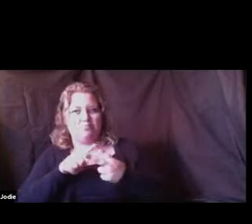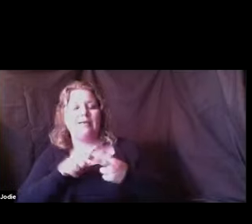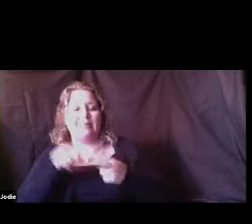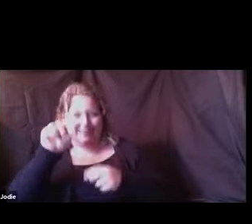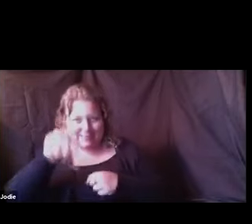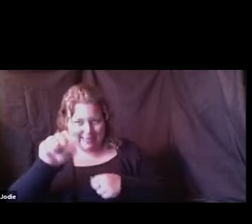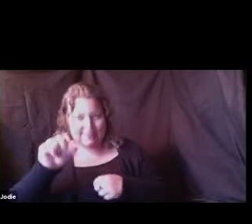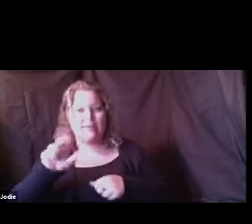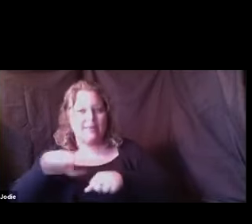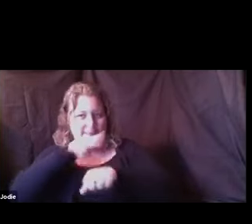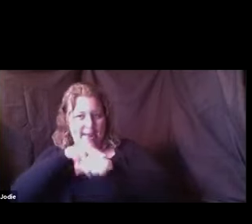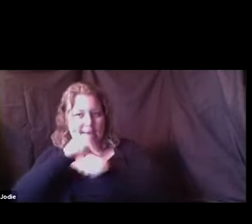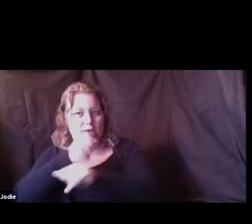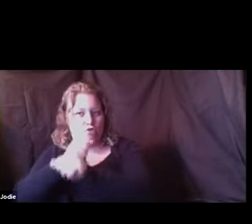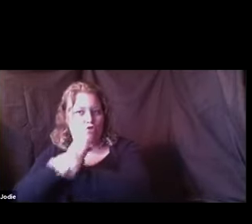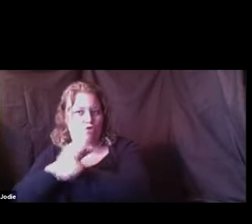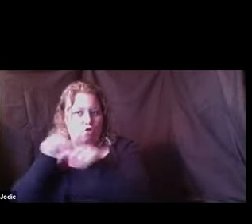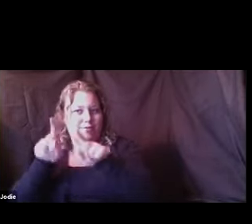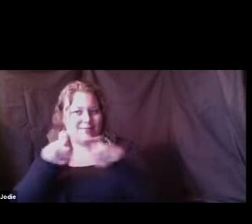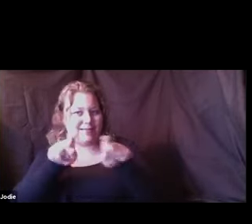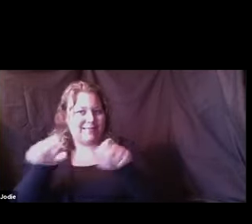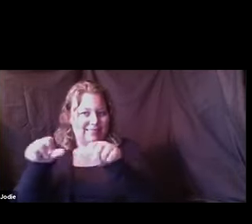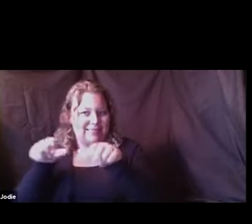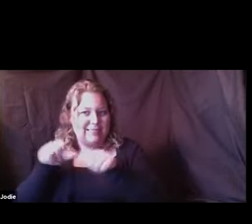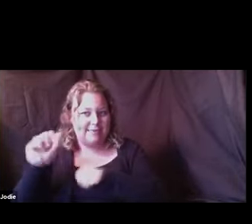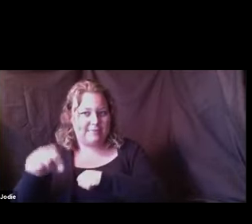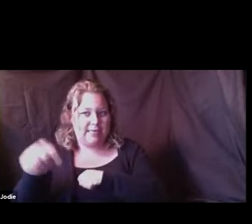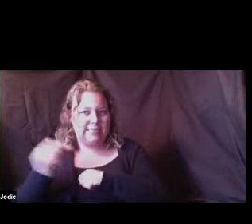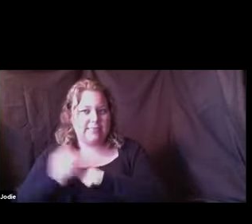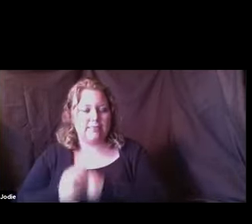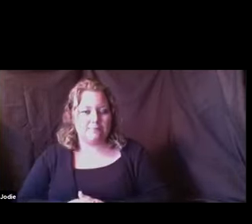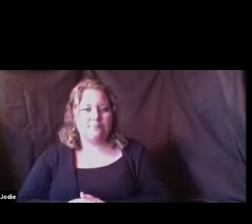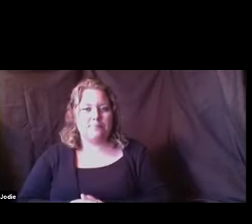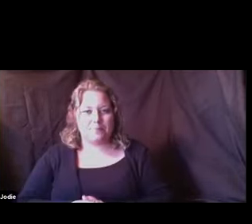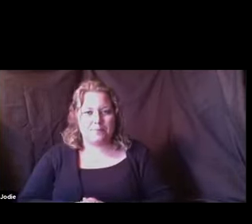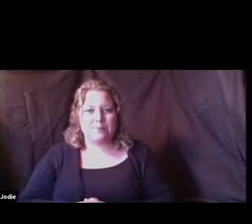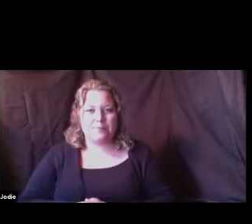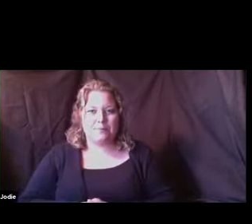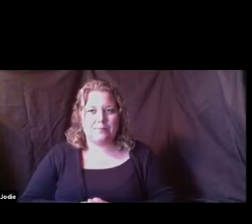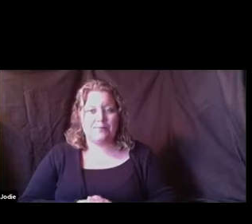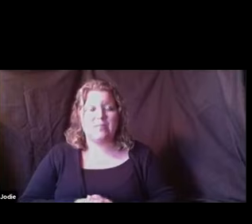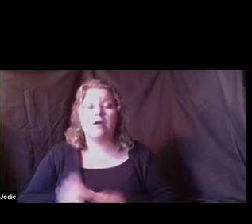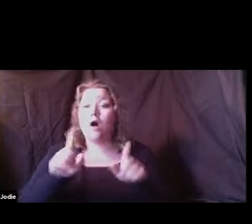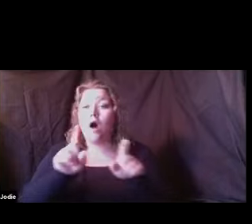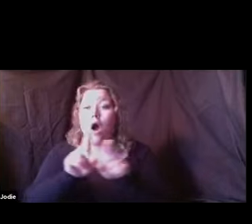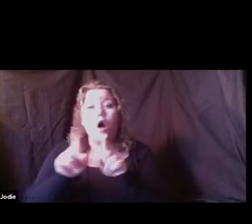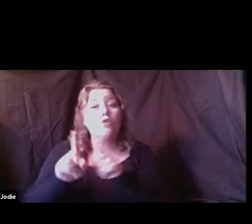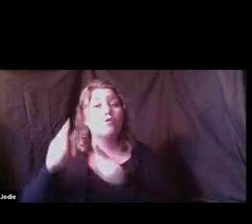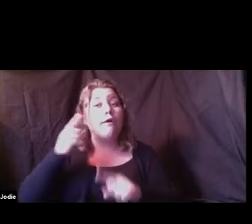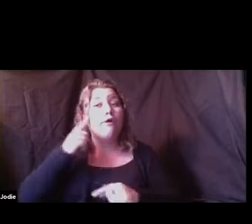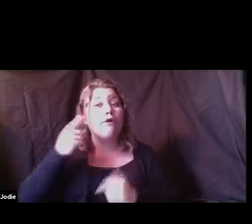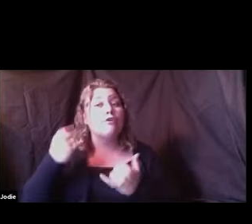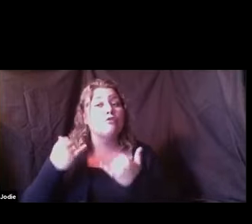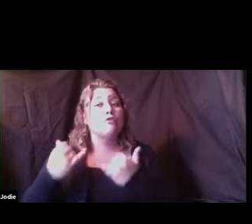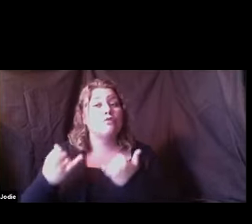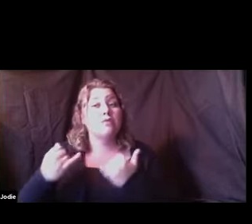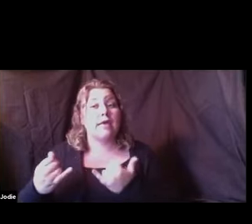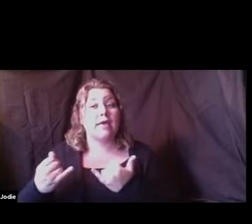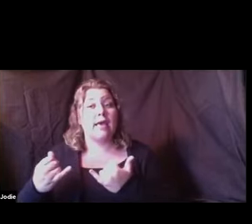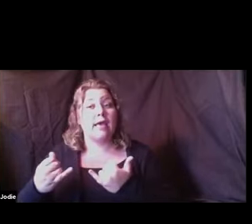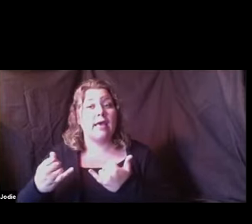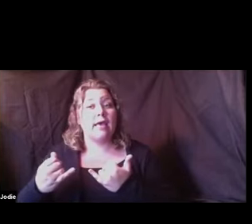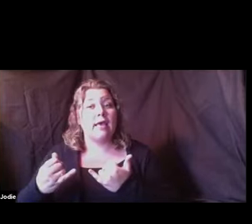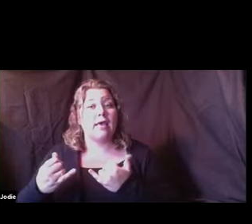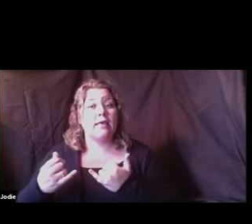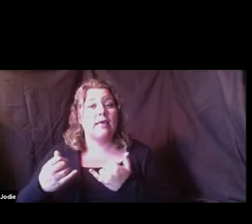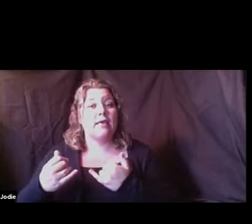National Guard testing site. And I do want to say, I just heard today, we have been